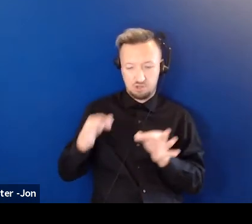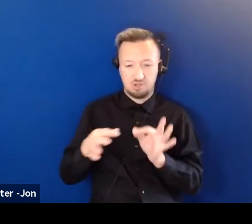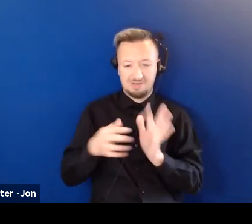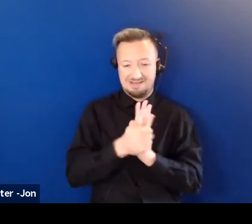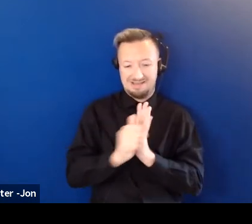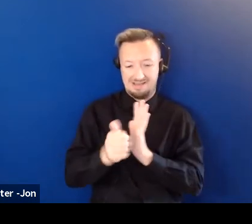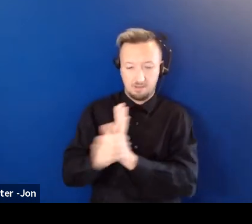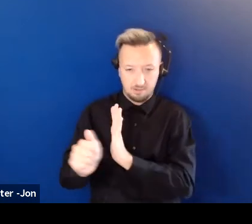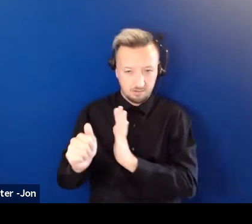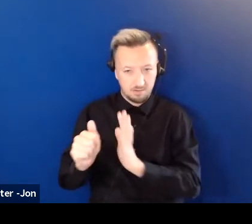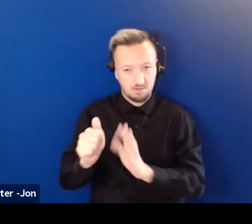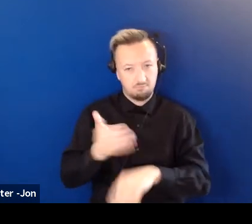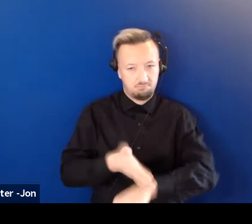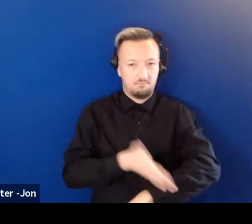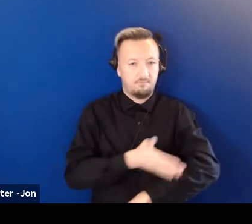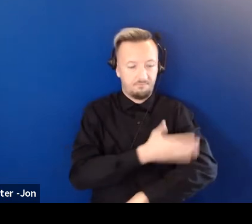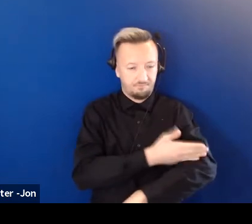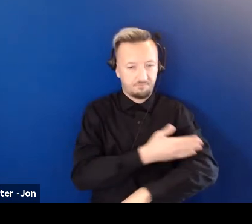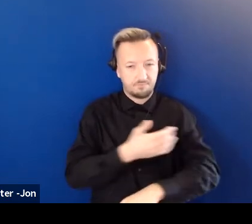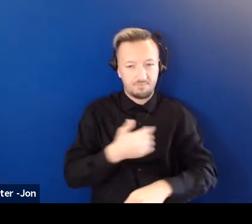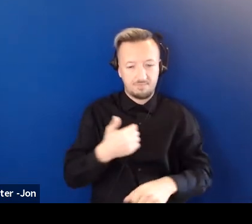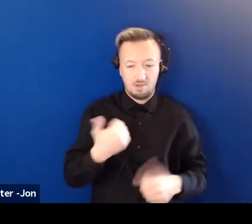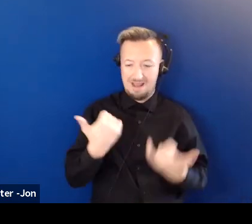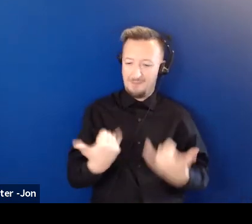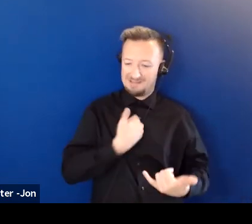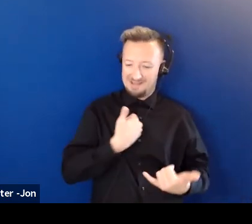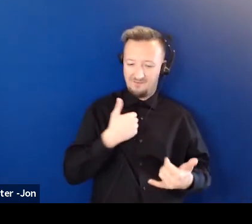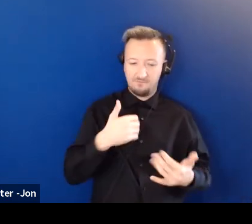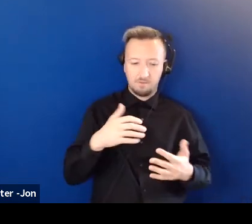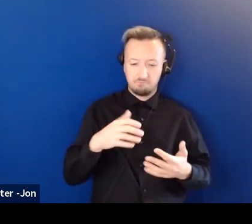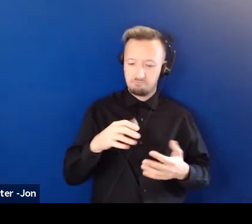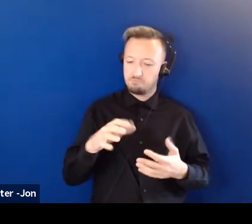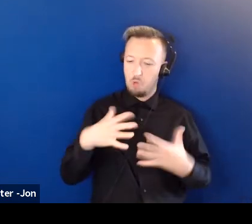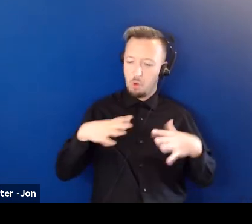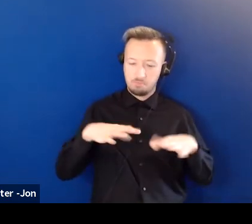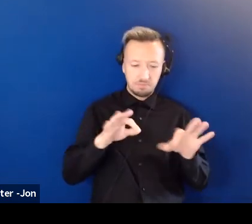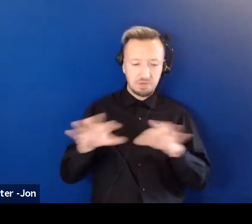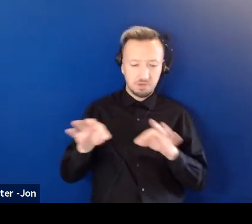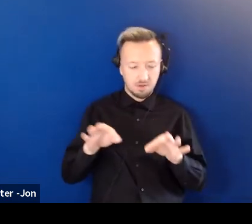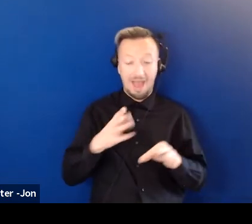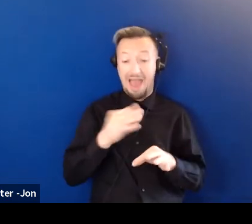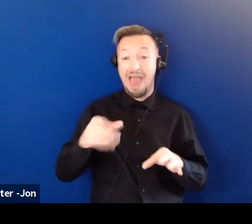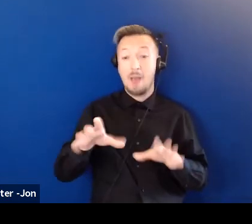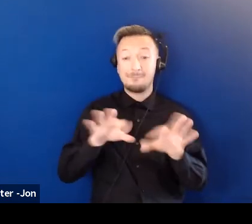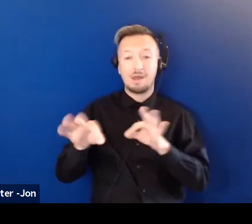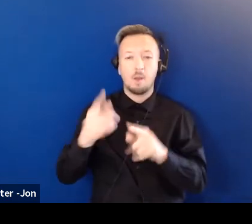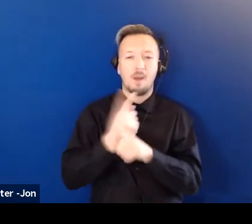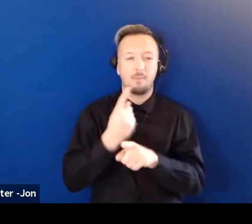to choose what it is that I would like to wear and what was appropriate for me to wear based on the weather.